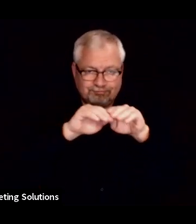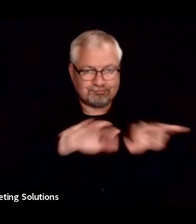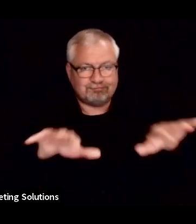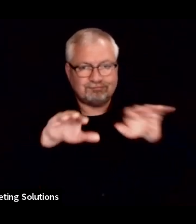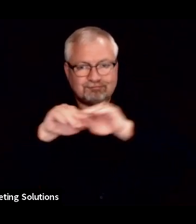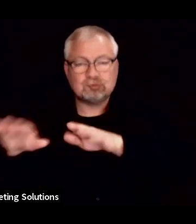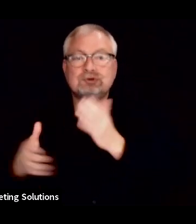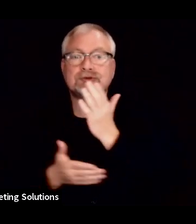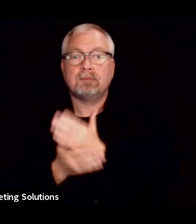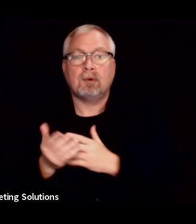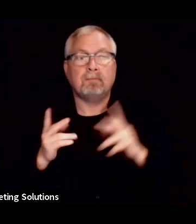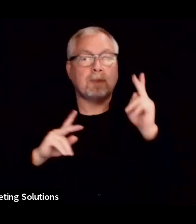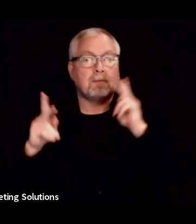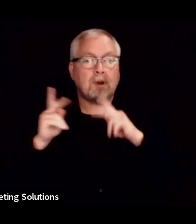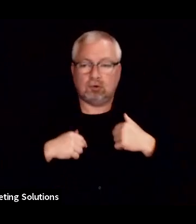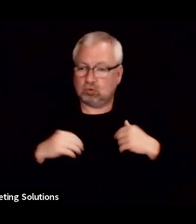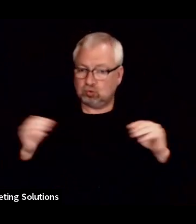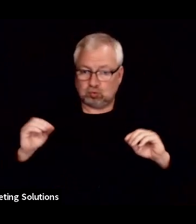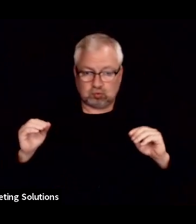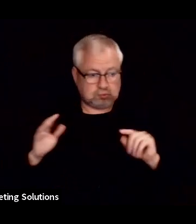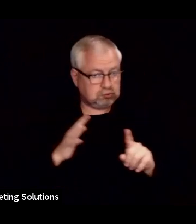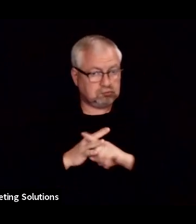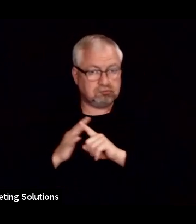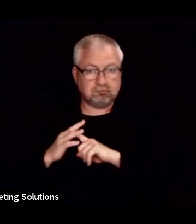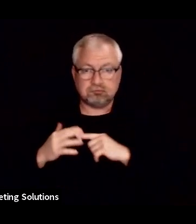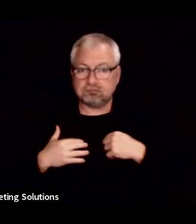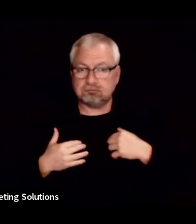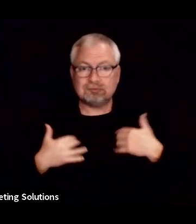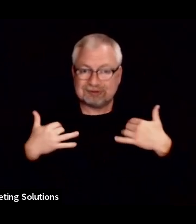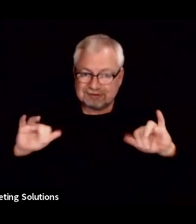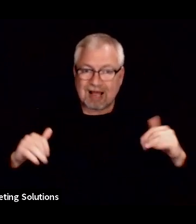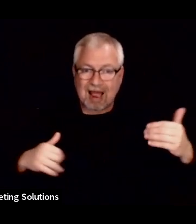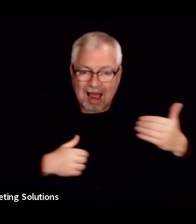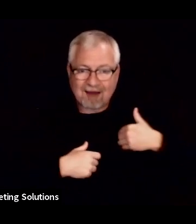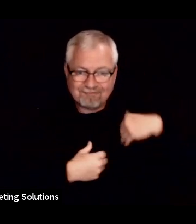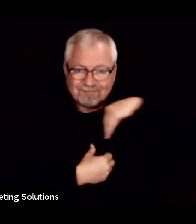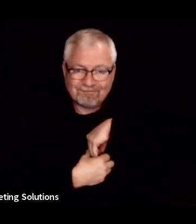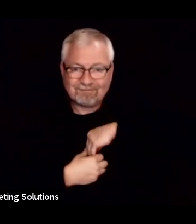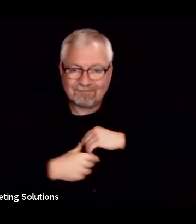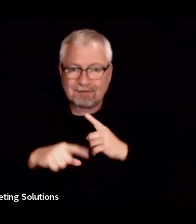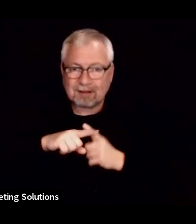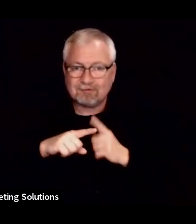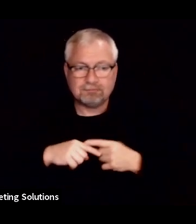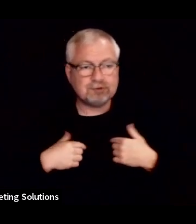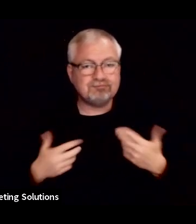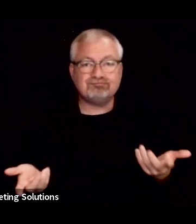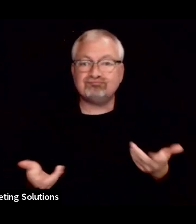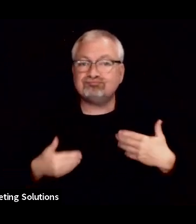It is common sense to do everything that we can do to protect each other.